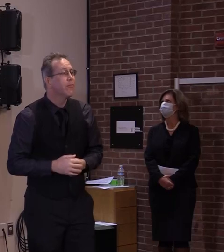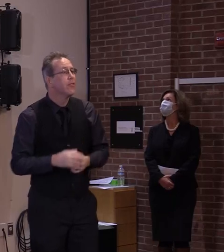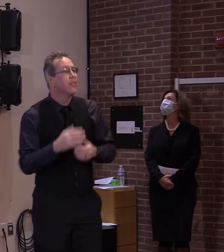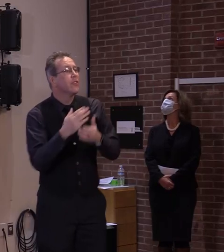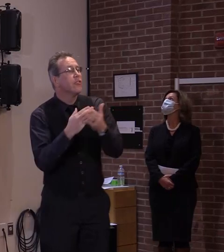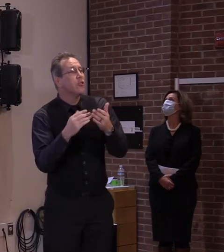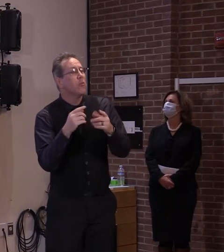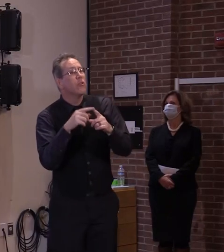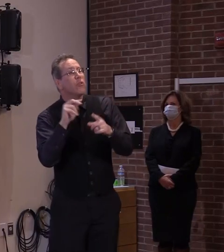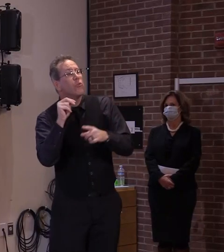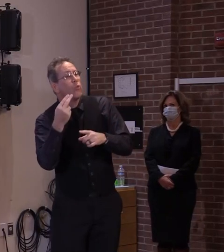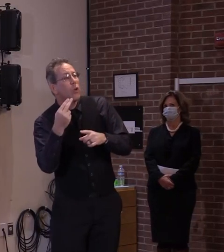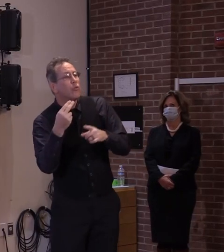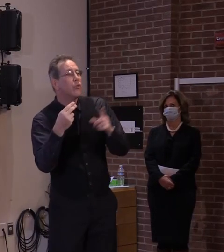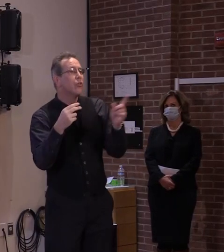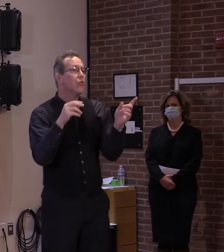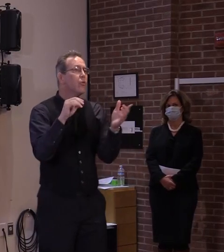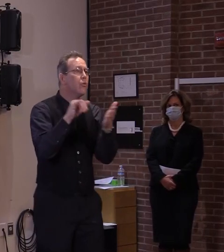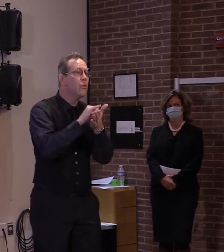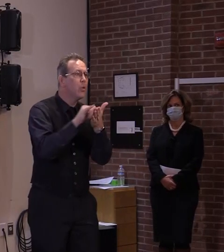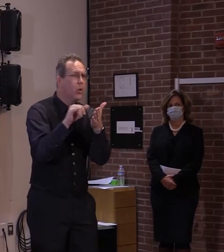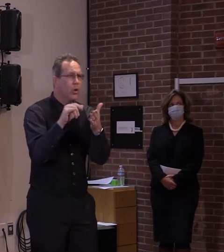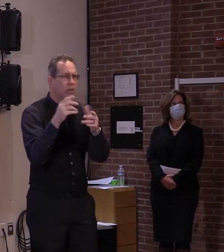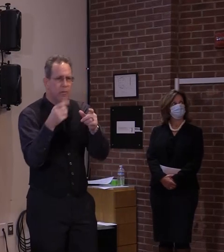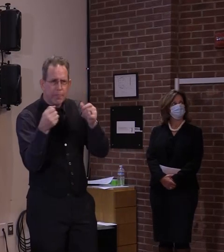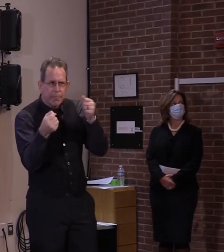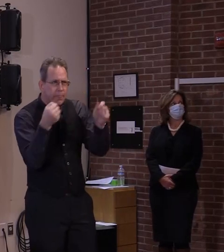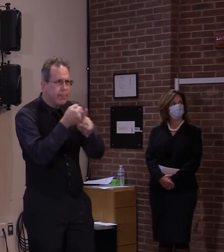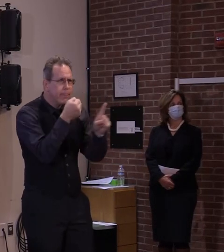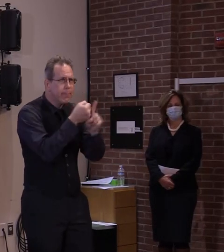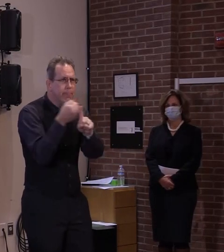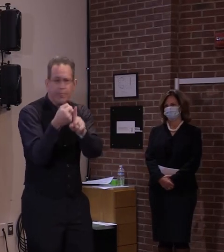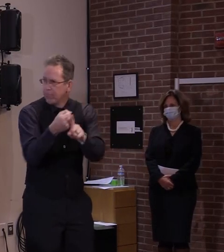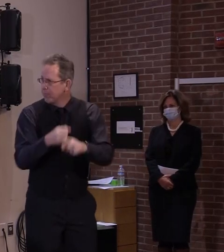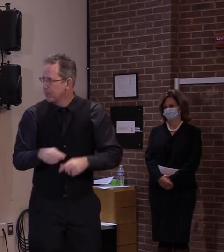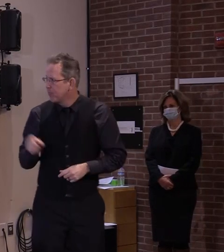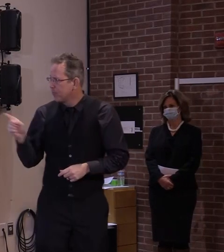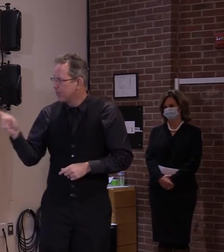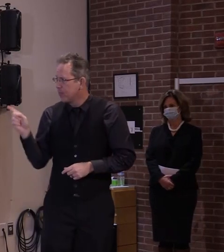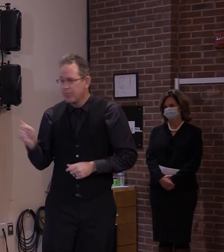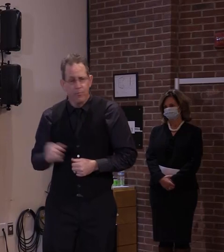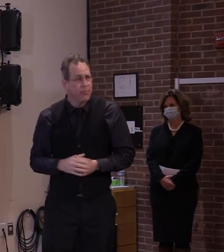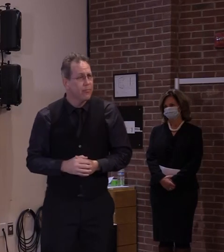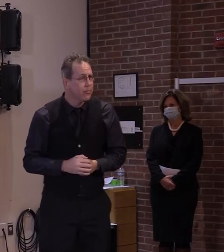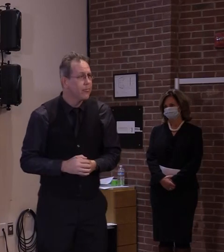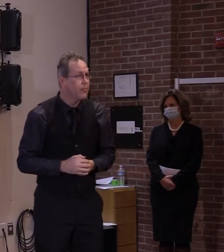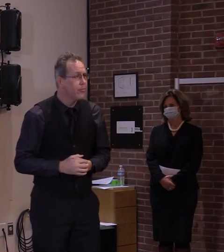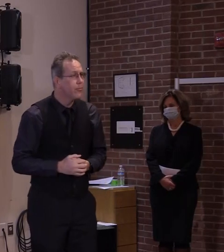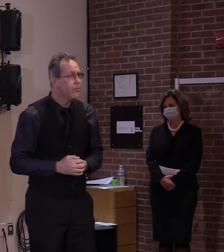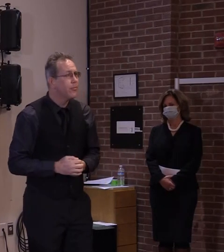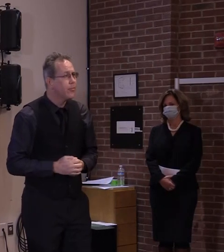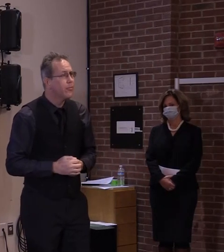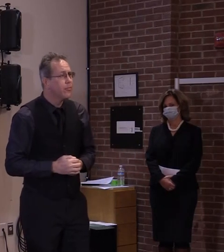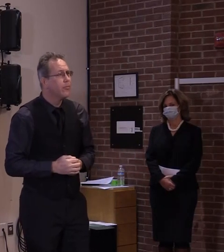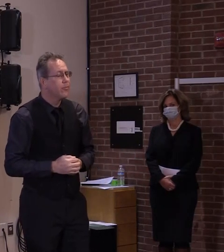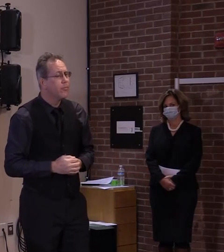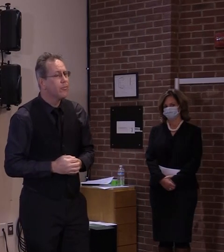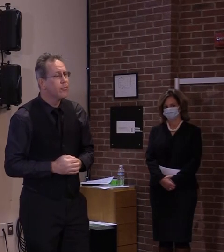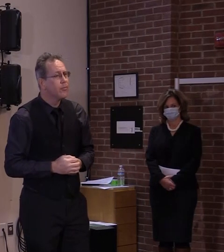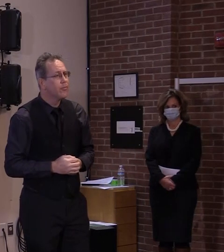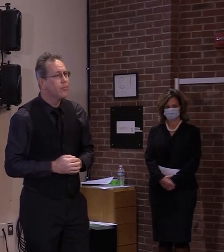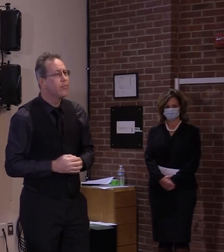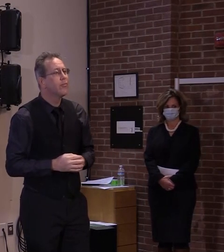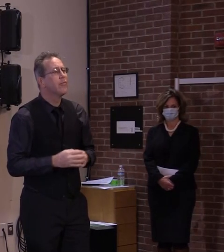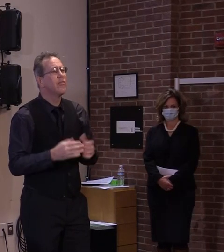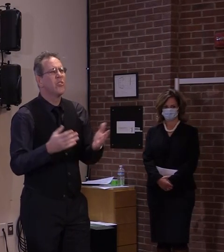about 228,000 cases. That's the highest number of cases that the region has reported since the beginning of the pandemic. And